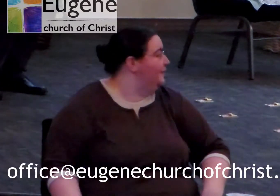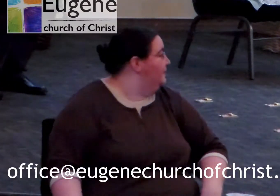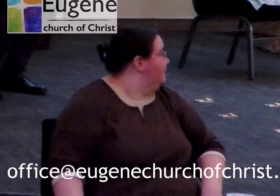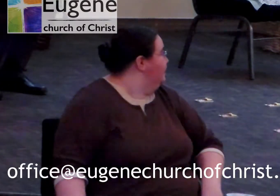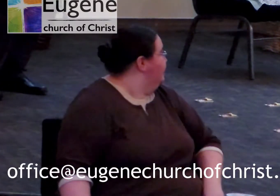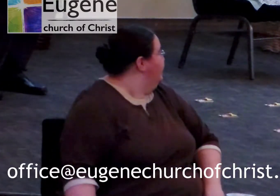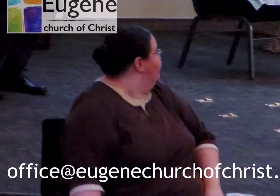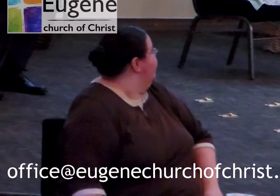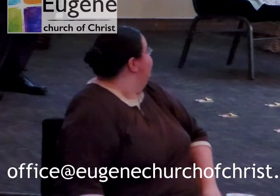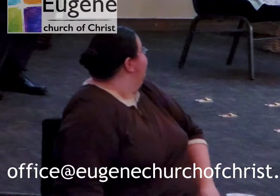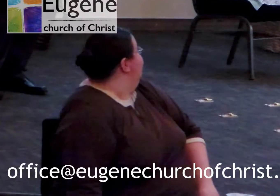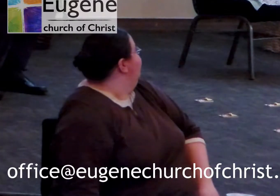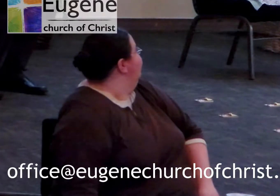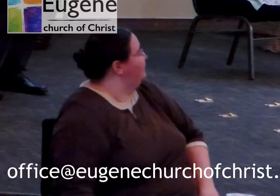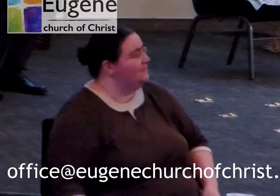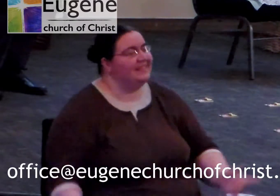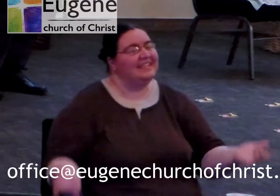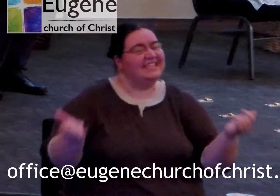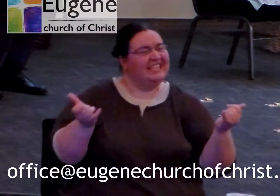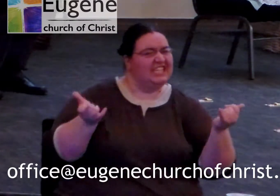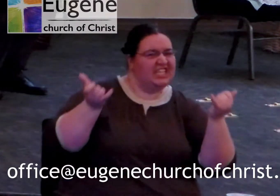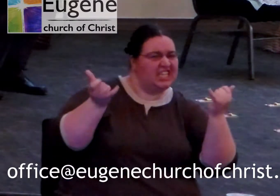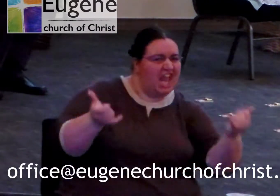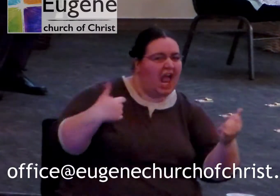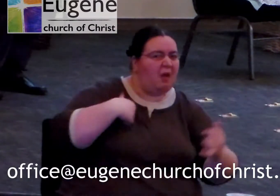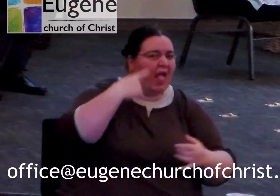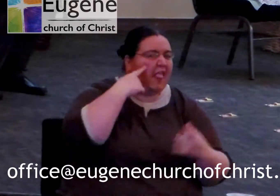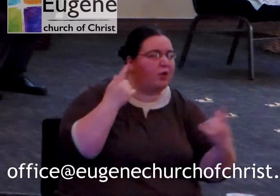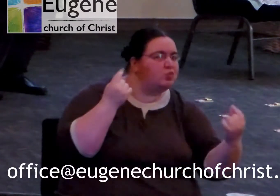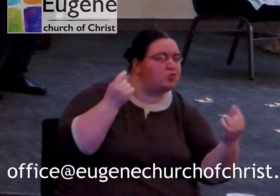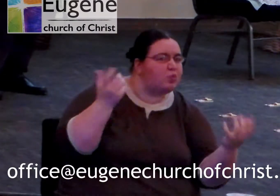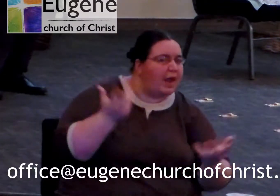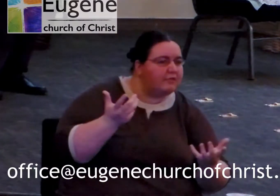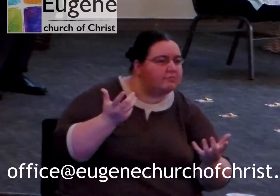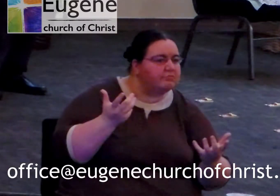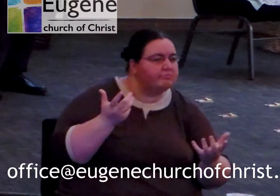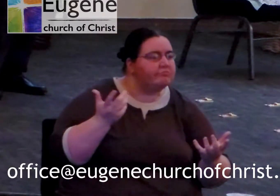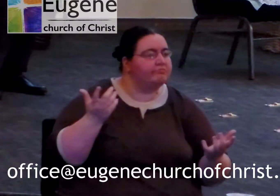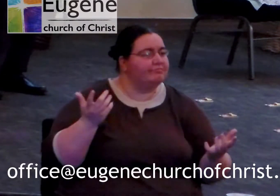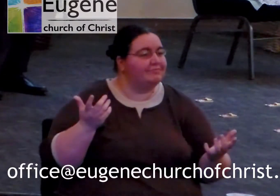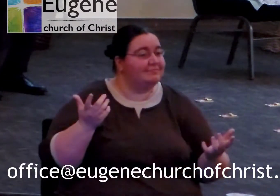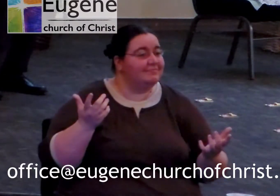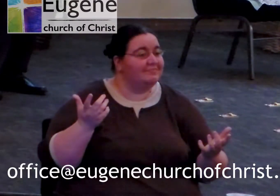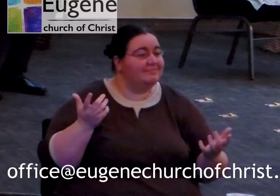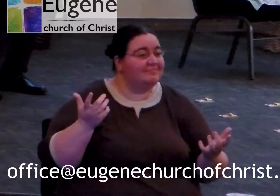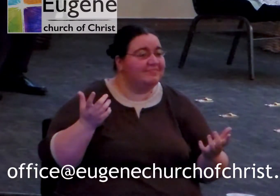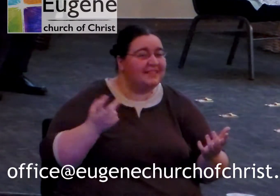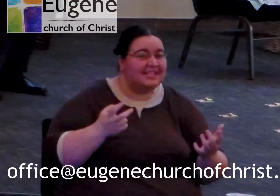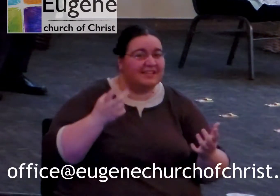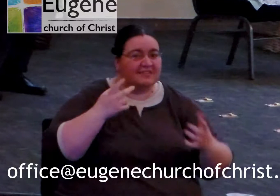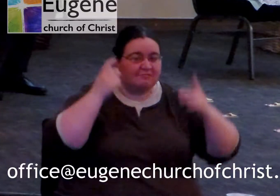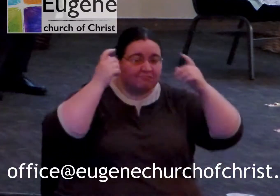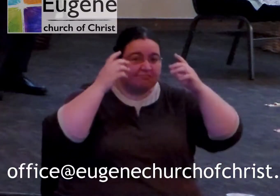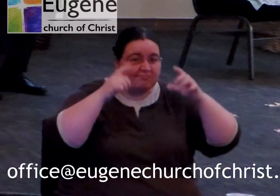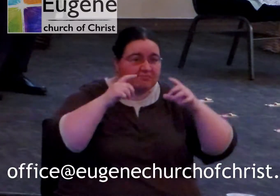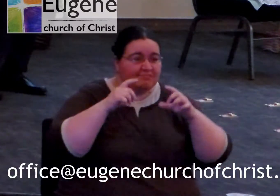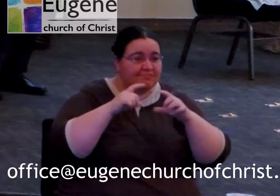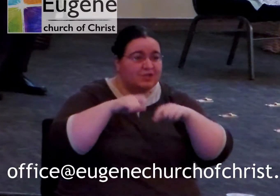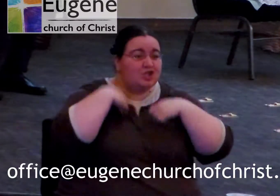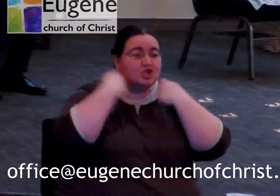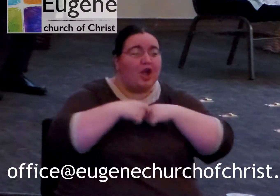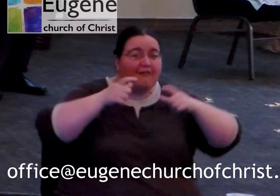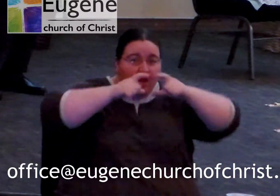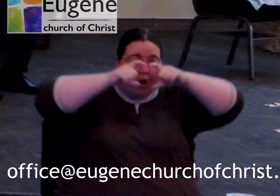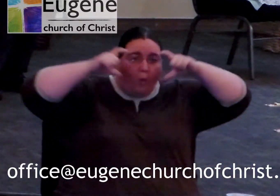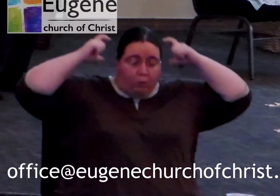So now what I thought we'd do is I thought that we would put this blindfold on. How about we just pick one of my members? No, this is good for you.